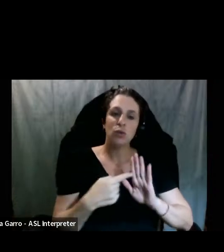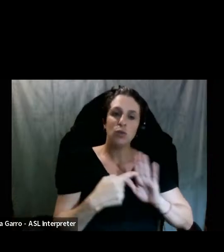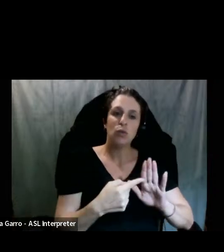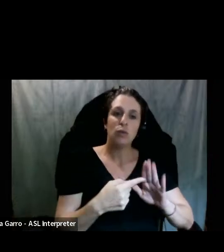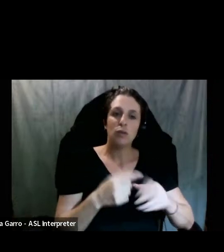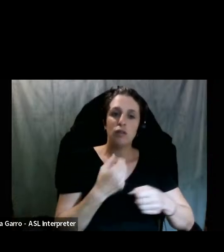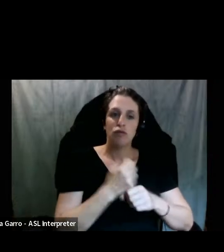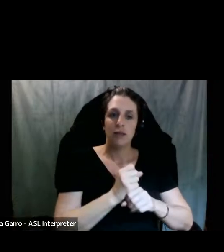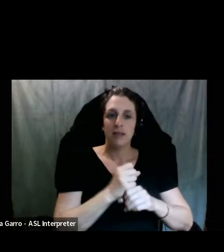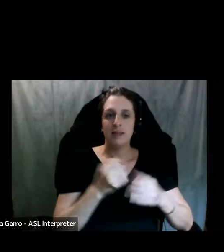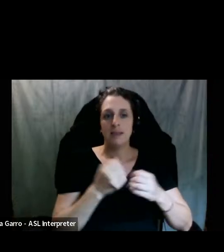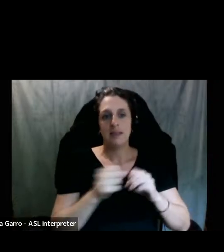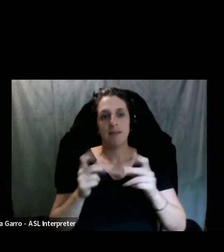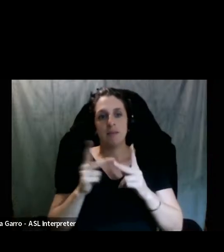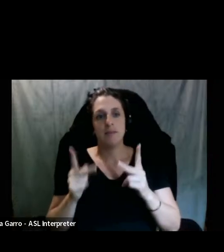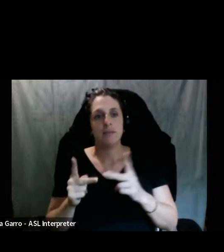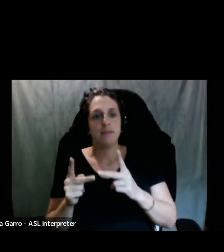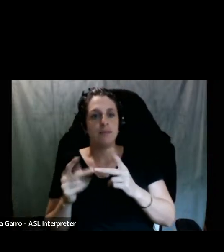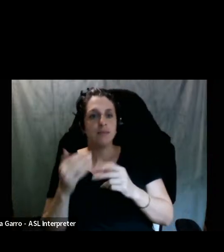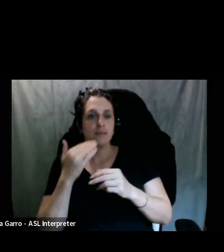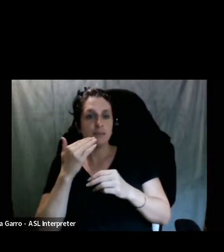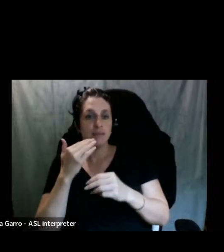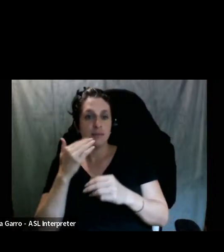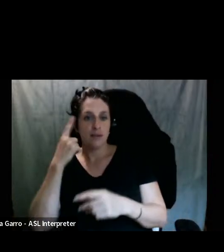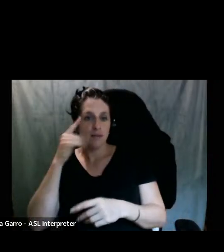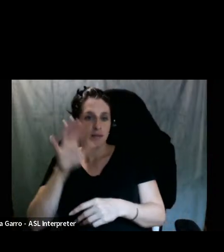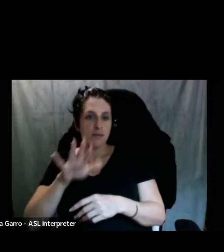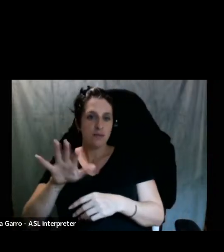safe space. Thank you for your work.